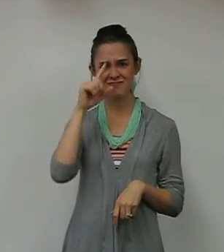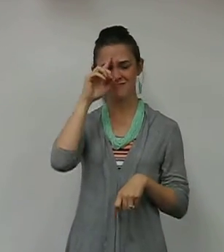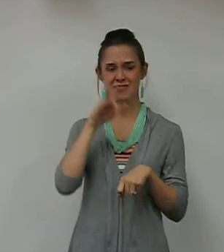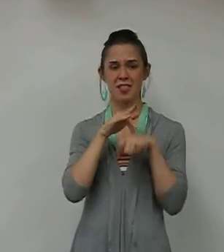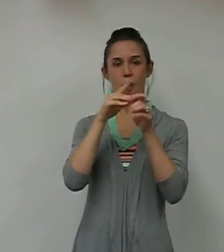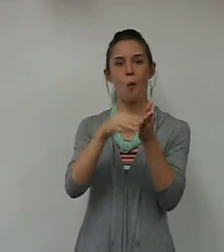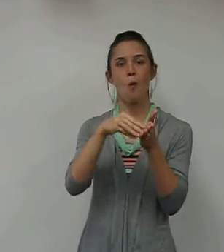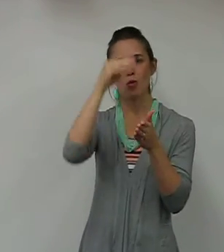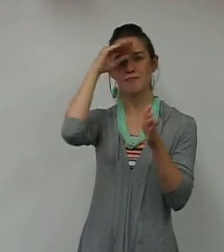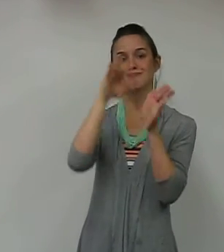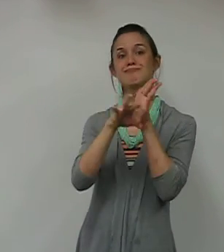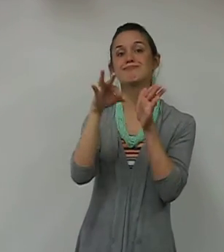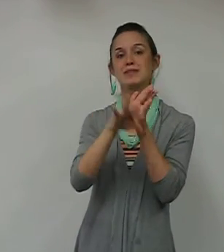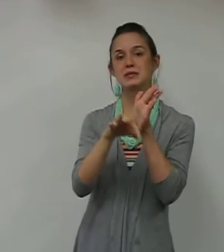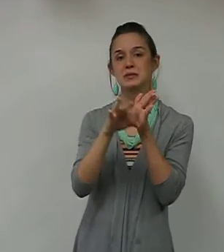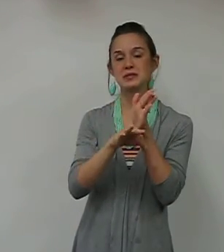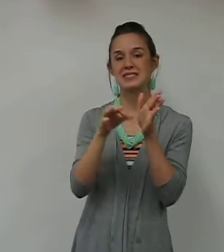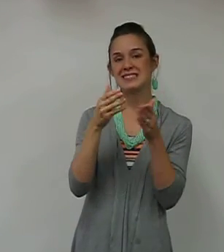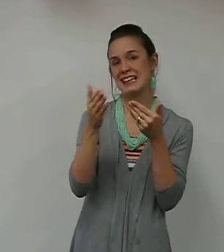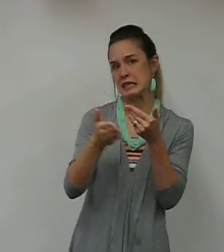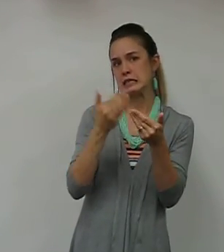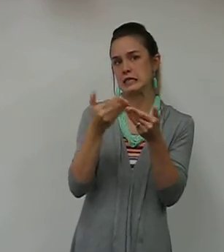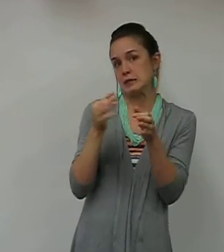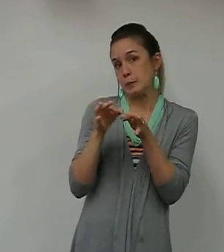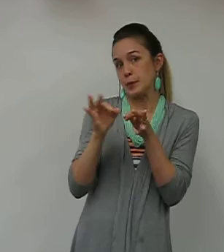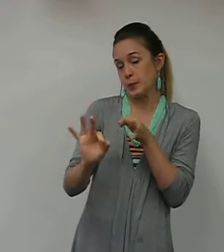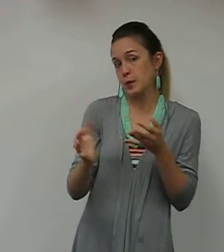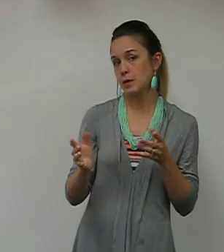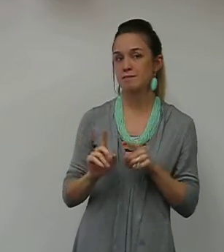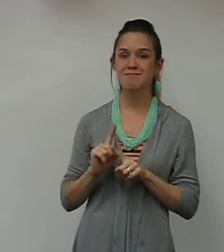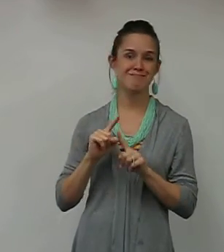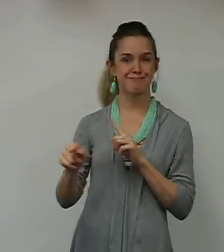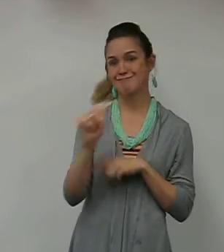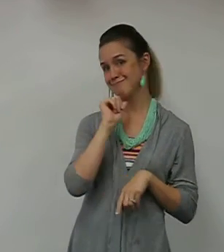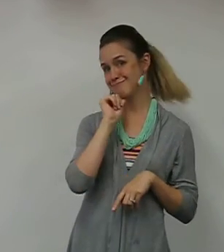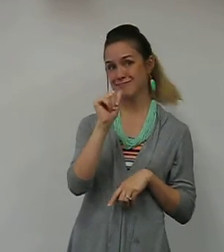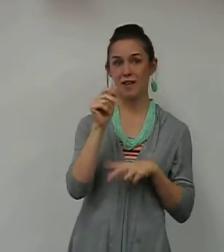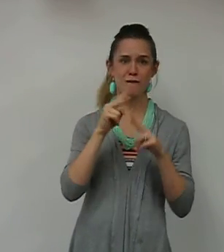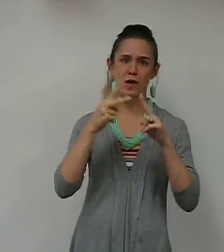to count is an easy kind of thing, but it is not. It's really hard work.